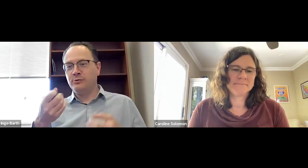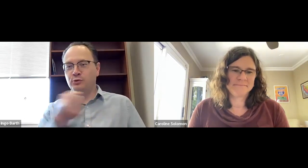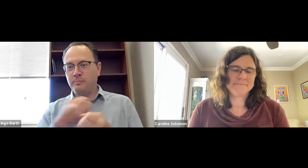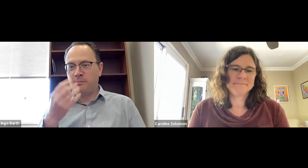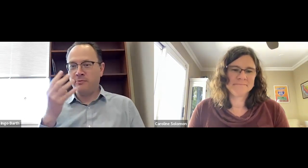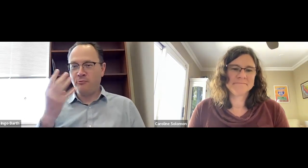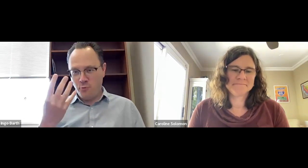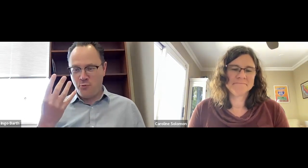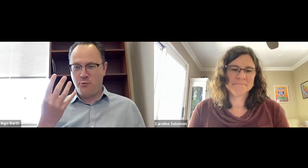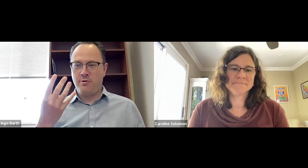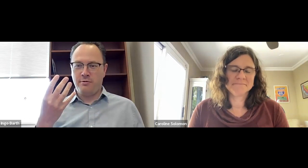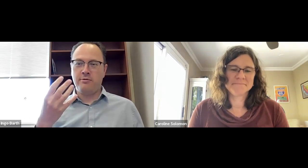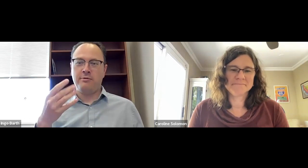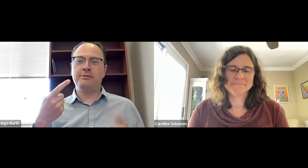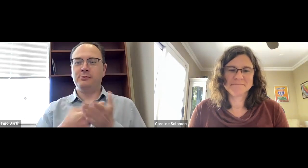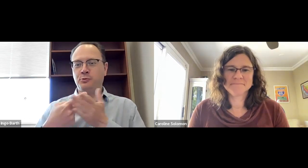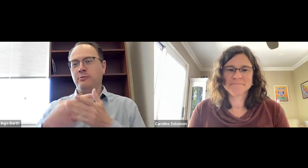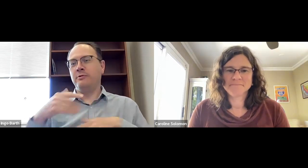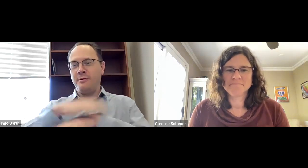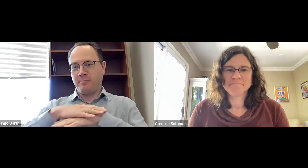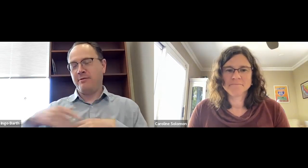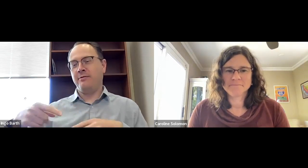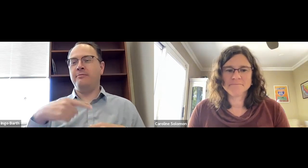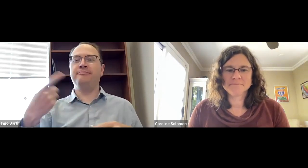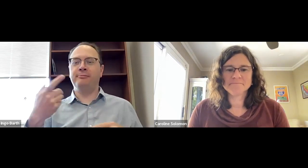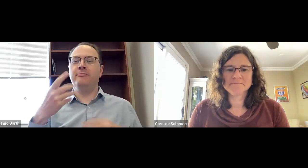I'm going to start off by introducing